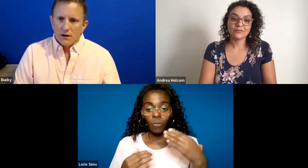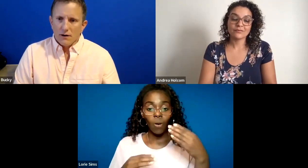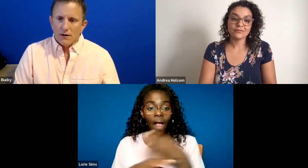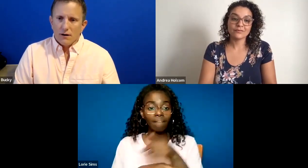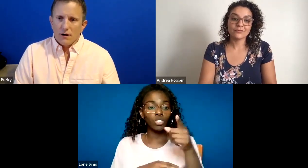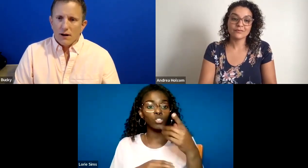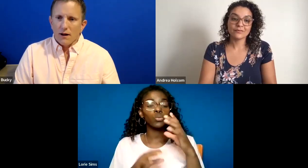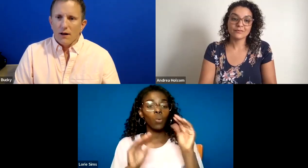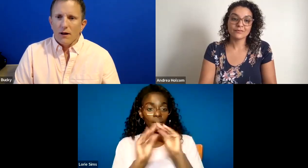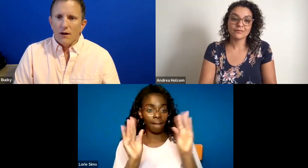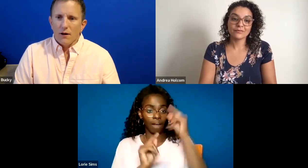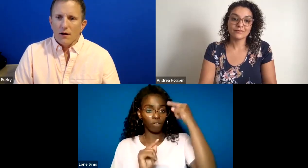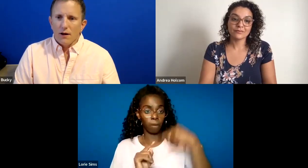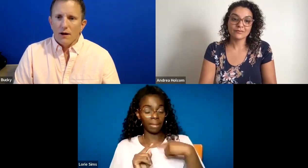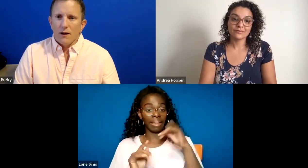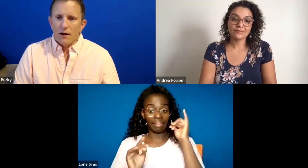feel?